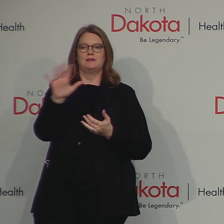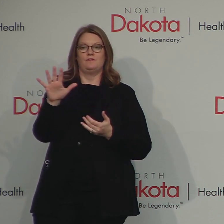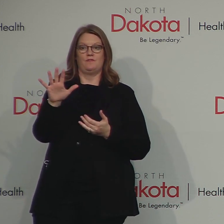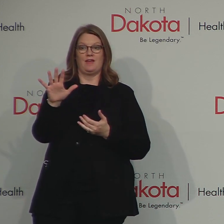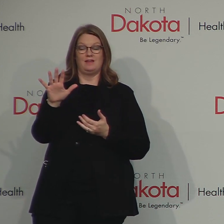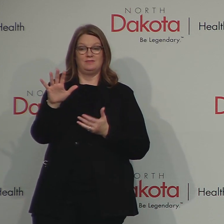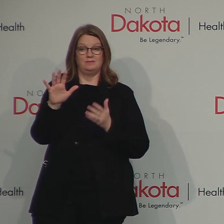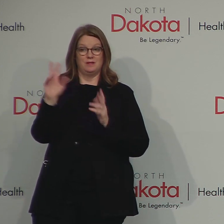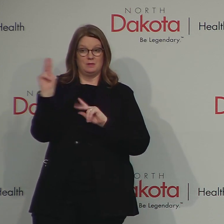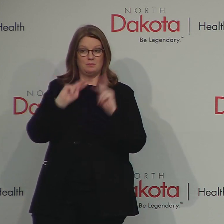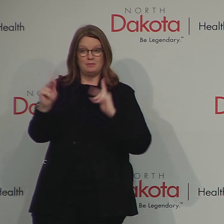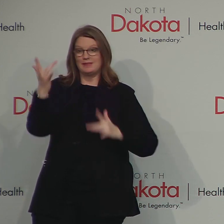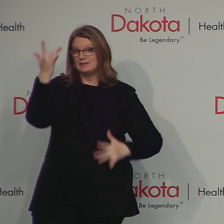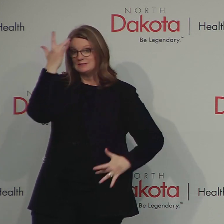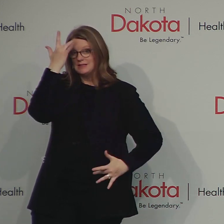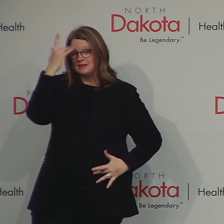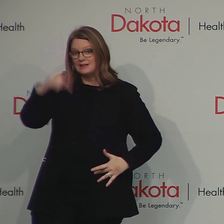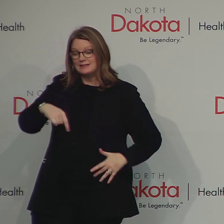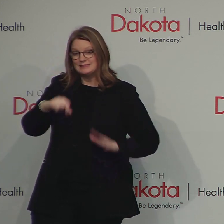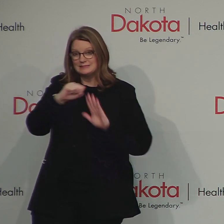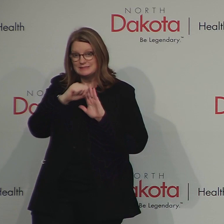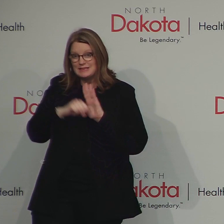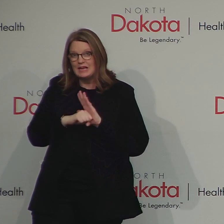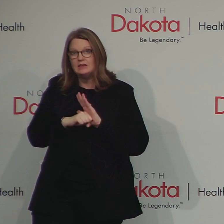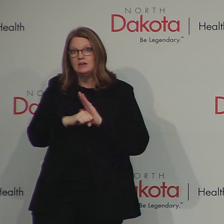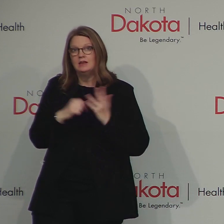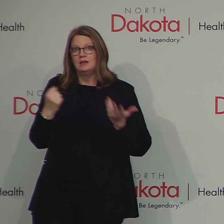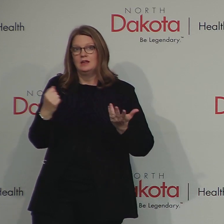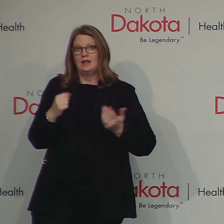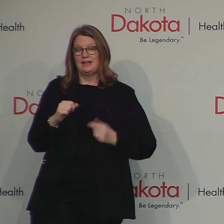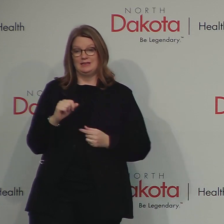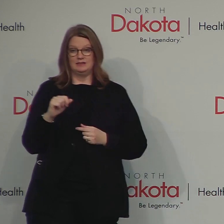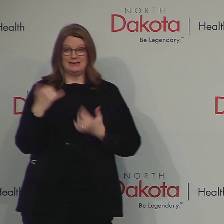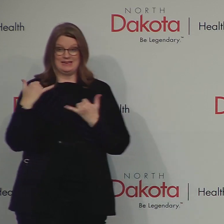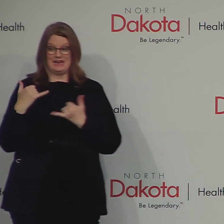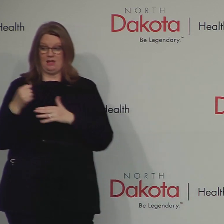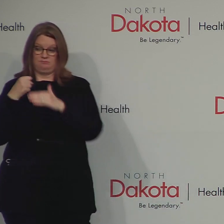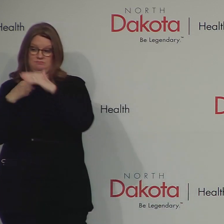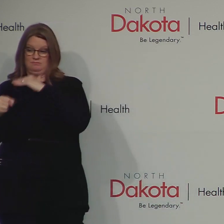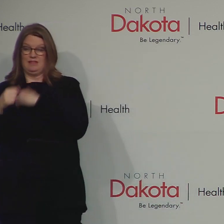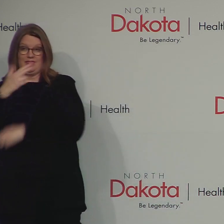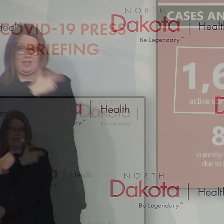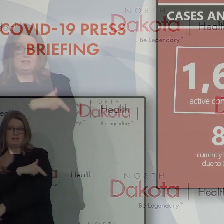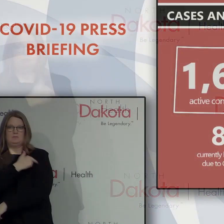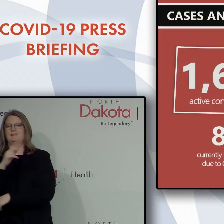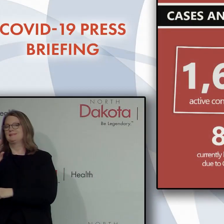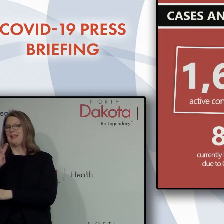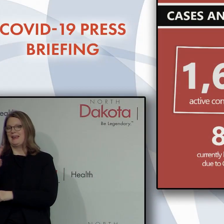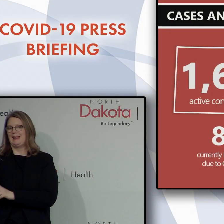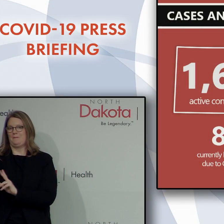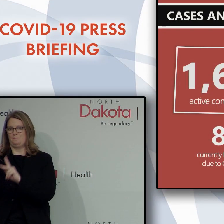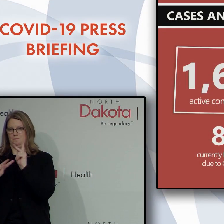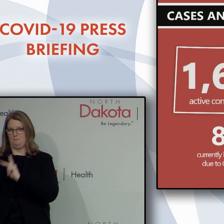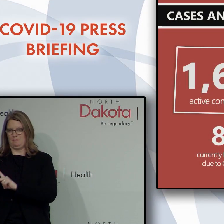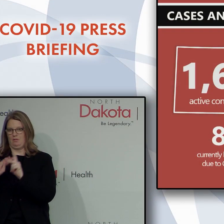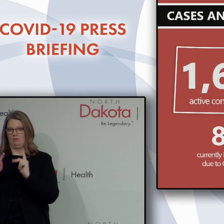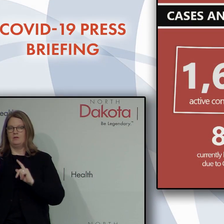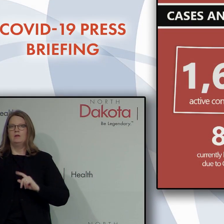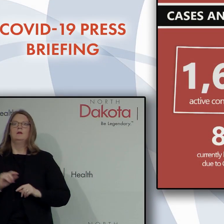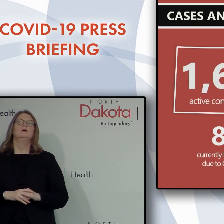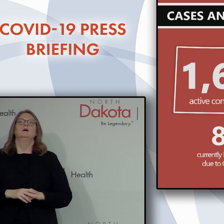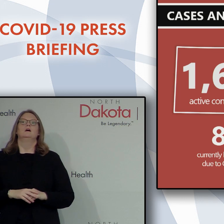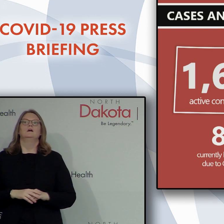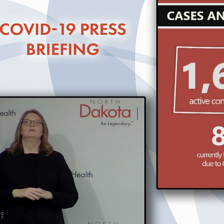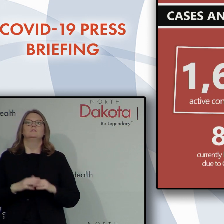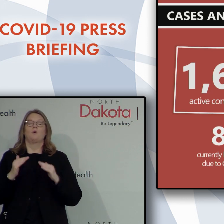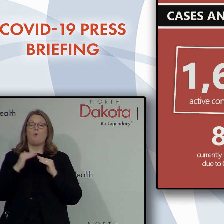1,675 active cases in the state and 88 individuals currently hospitalized. We have now